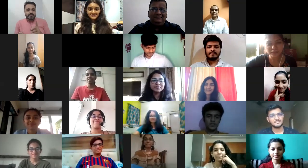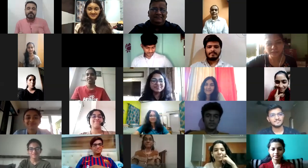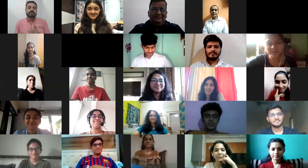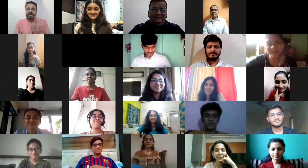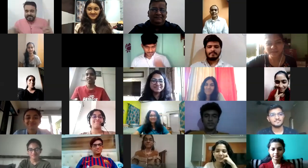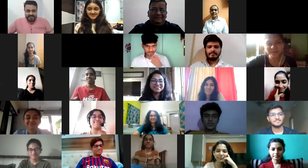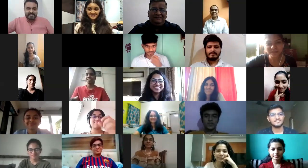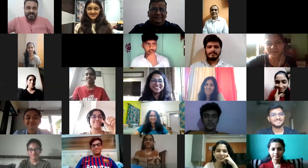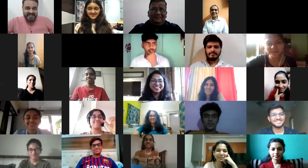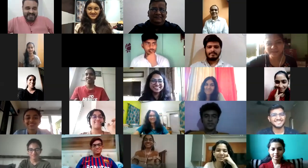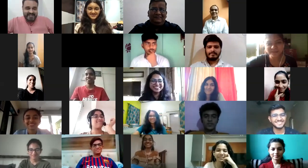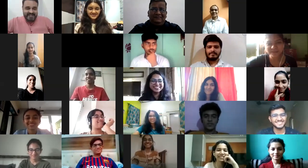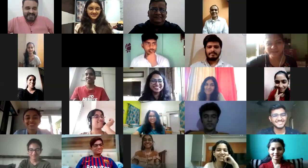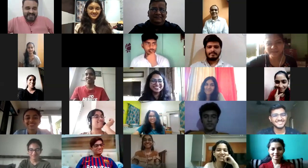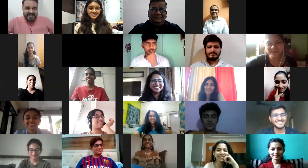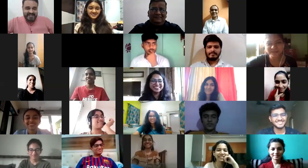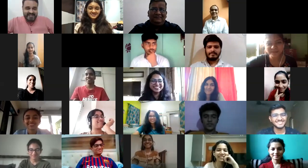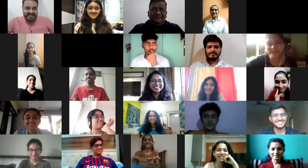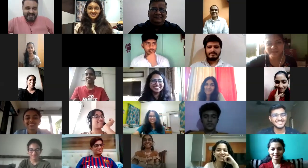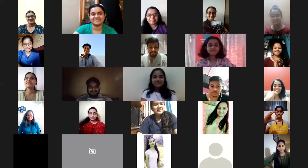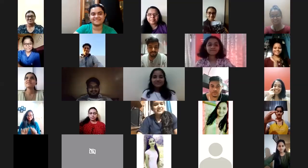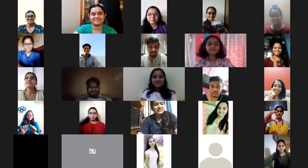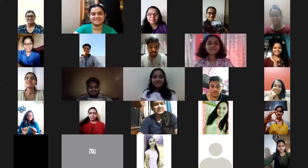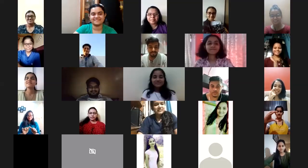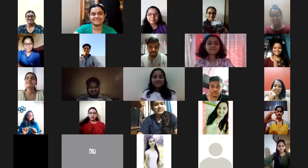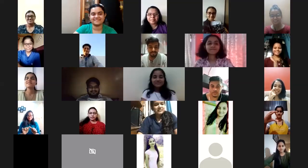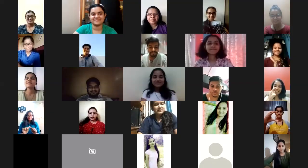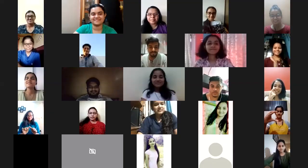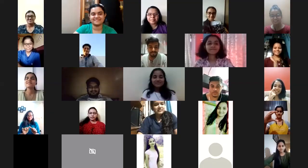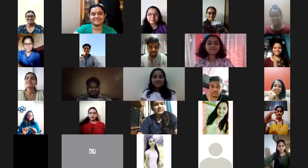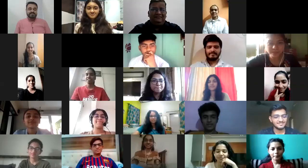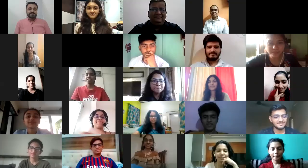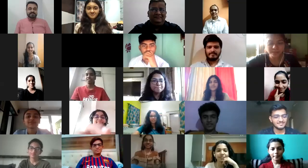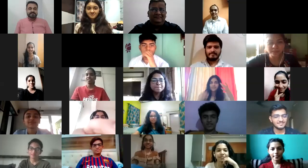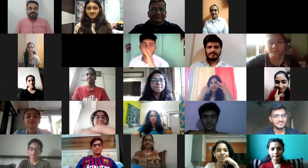find it interesting. Okay. Okay. Now D. D for doctor.